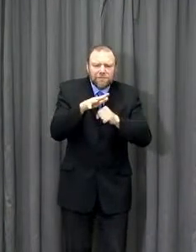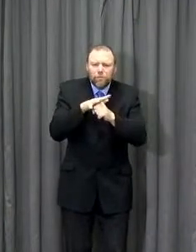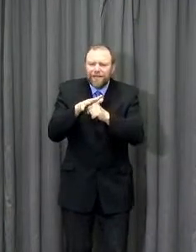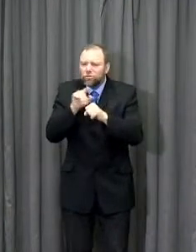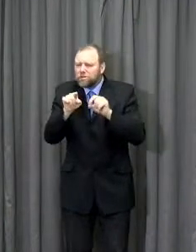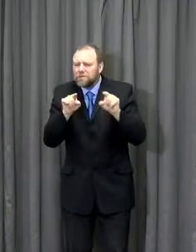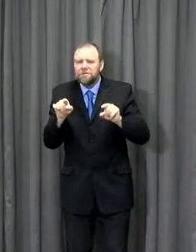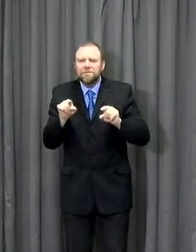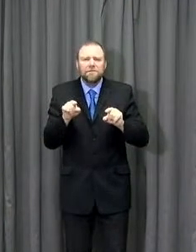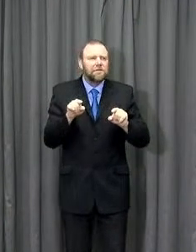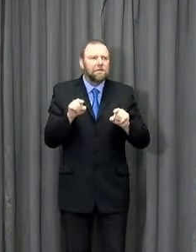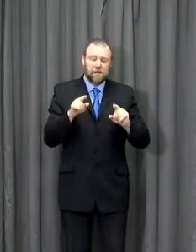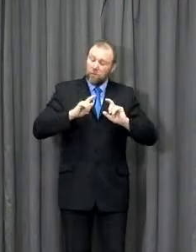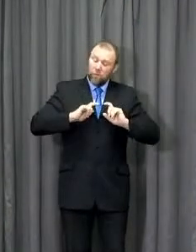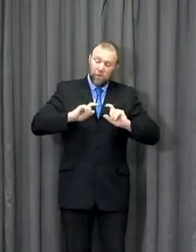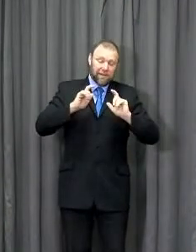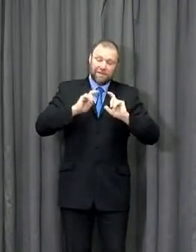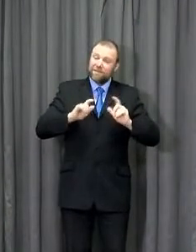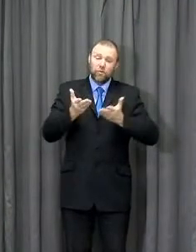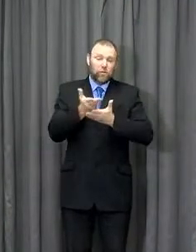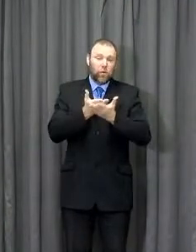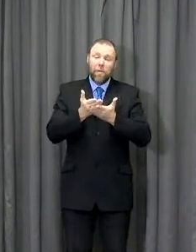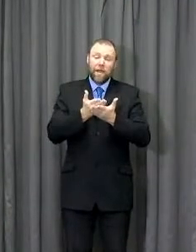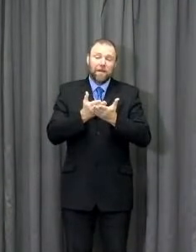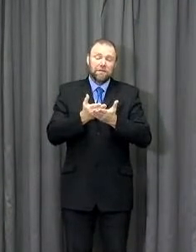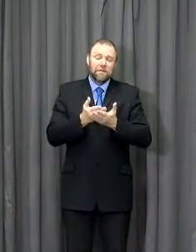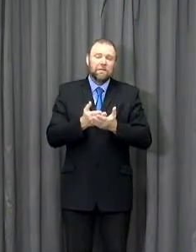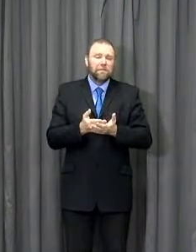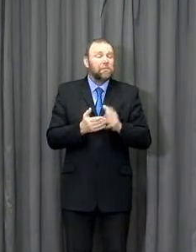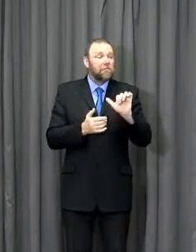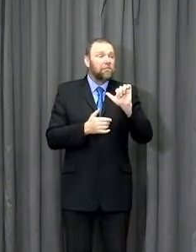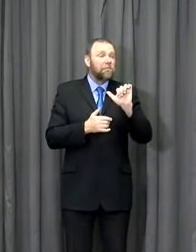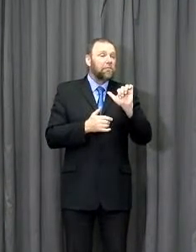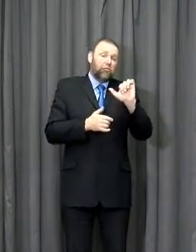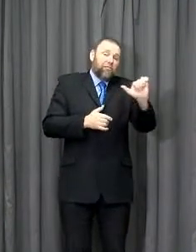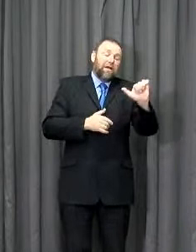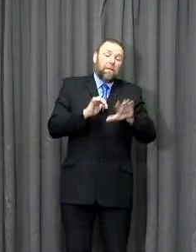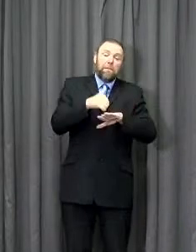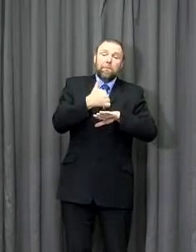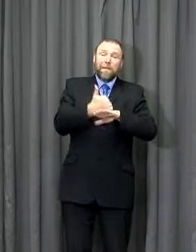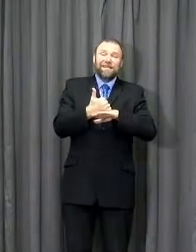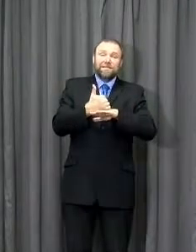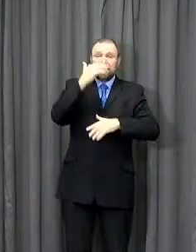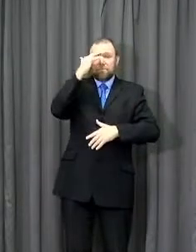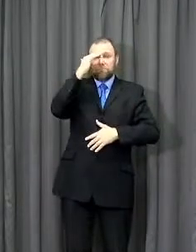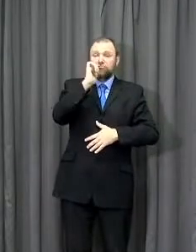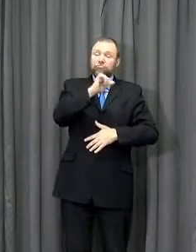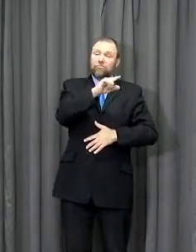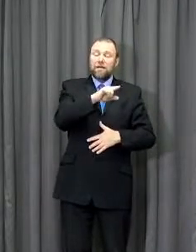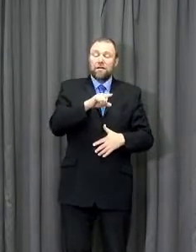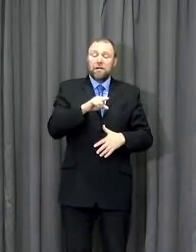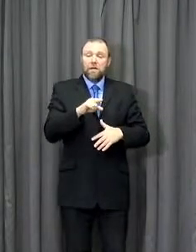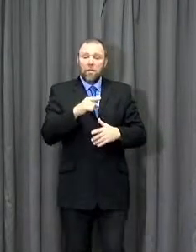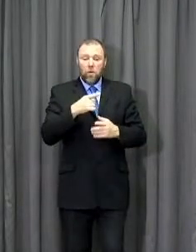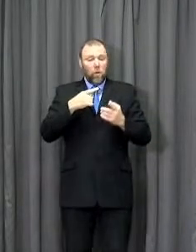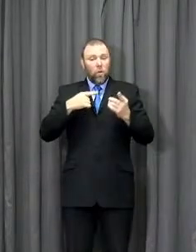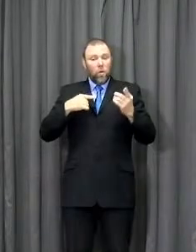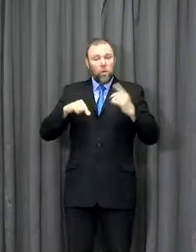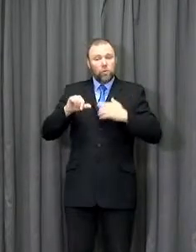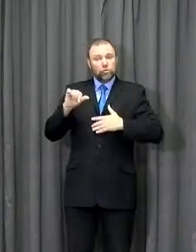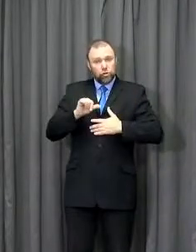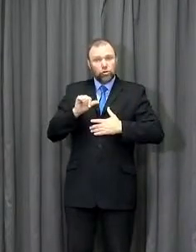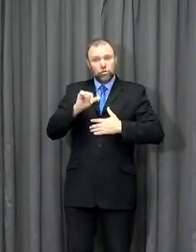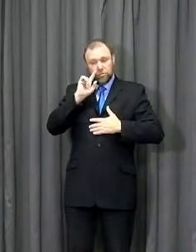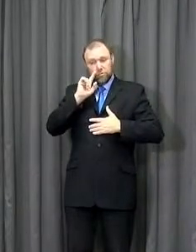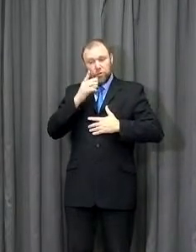make, and we will continue to do that. But you're right, your basic principle is right. It's the one about we should target